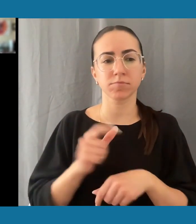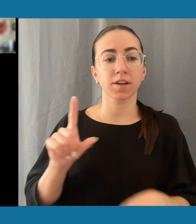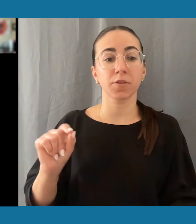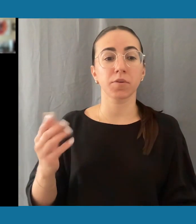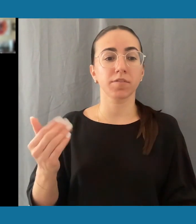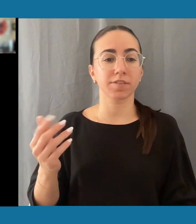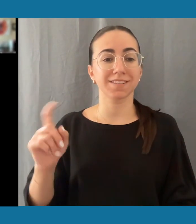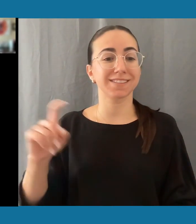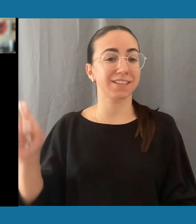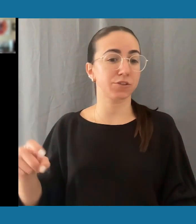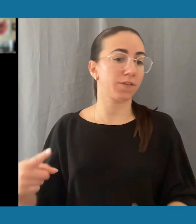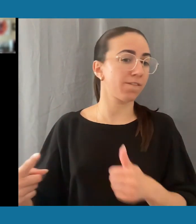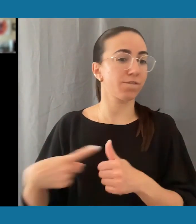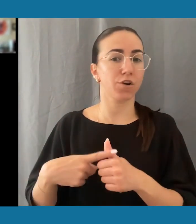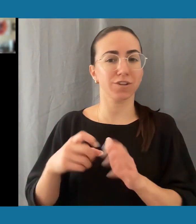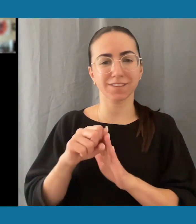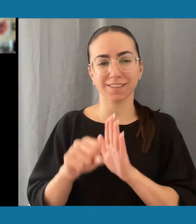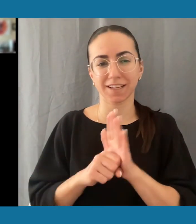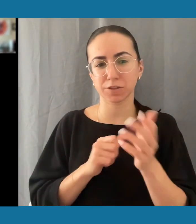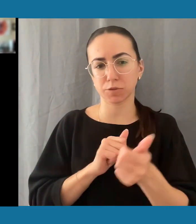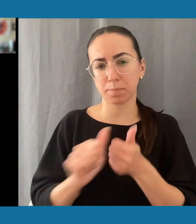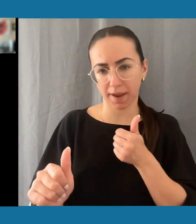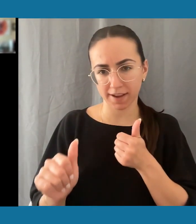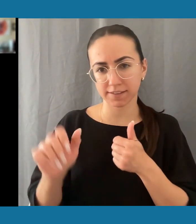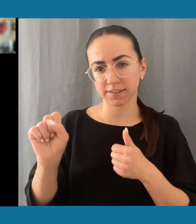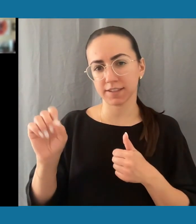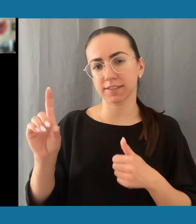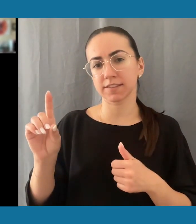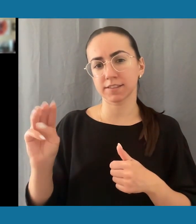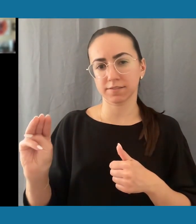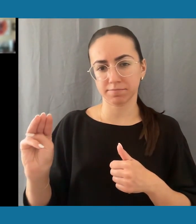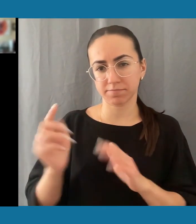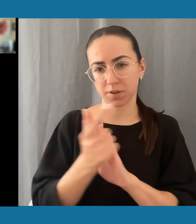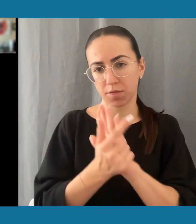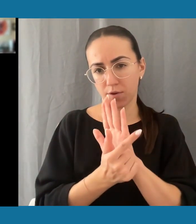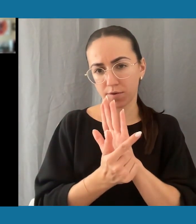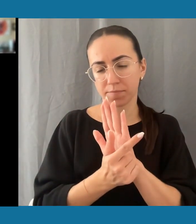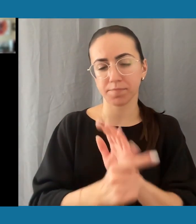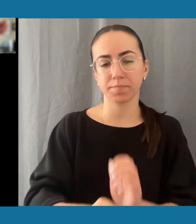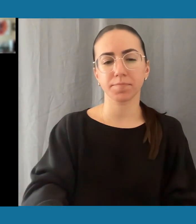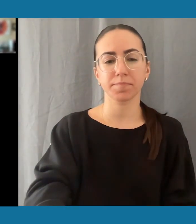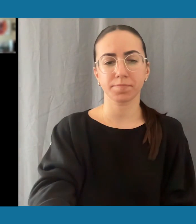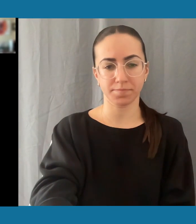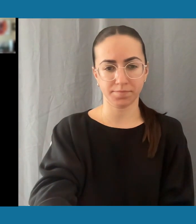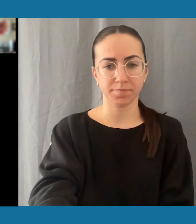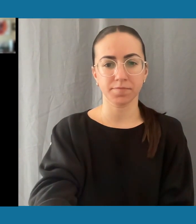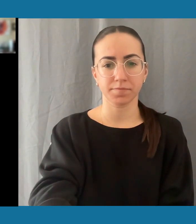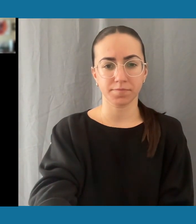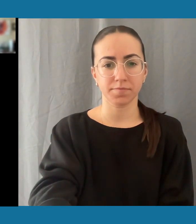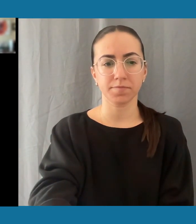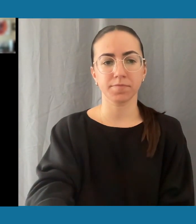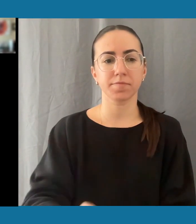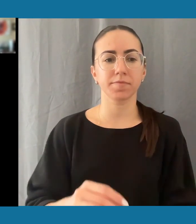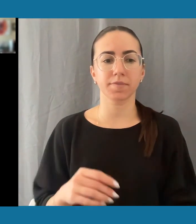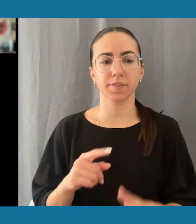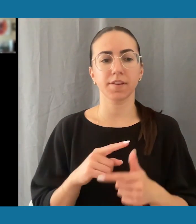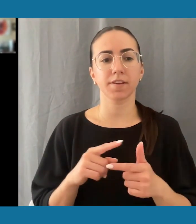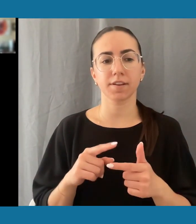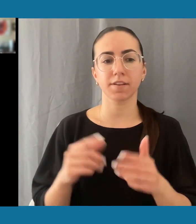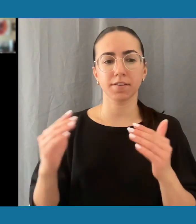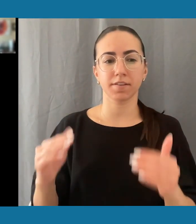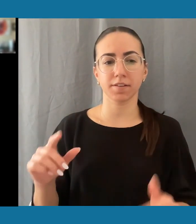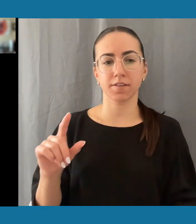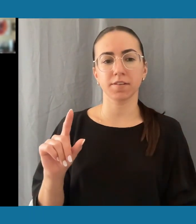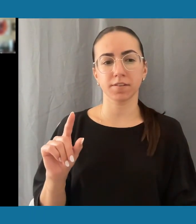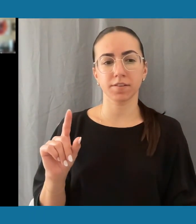to pass a supported decision-making law. In 2017, supported decision-making was included